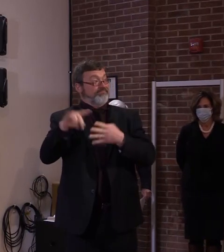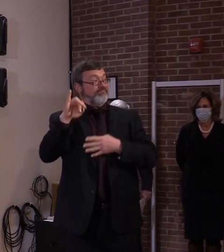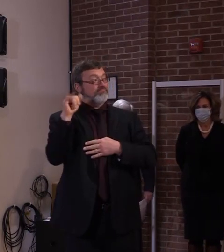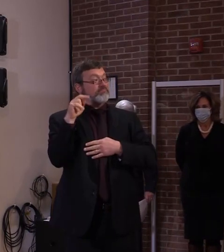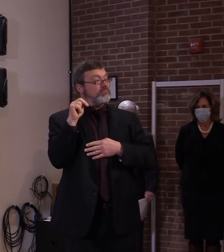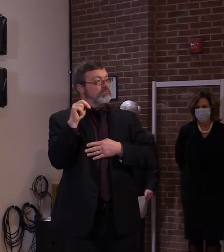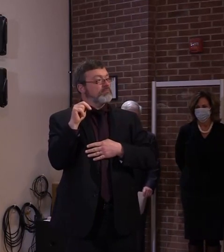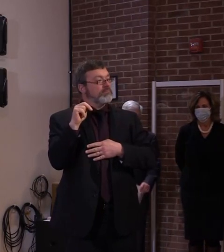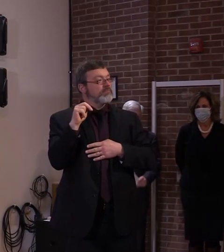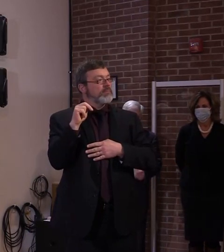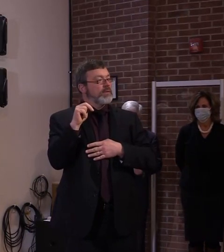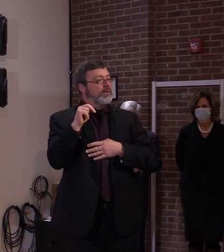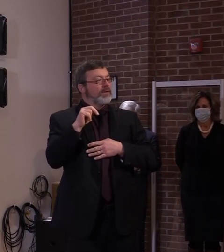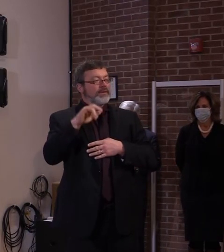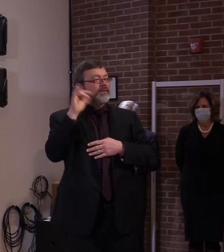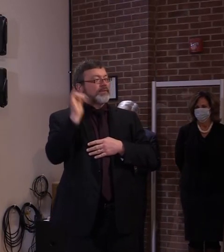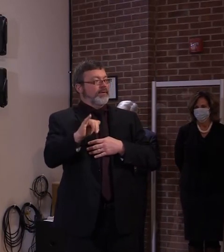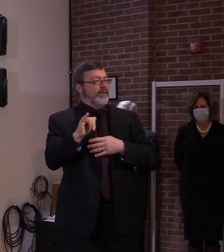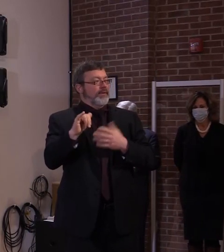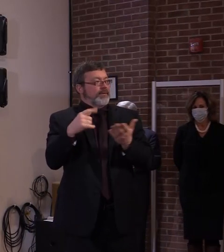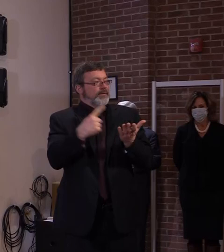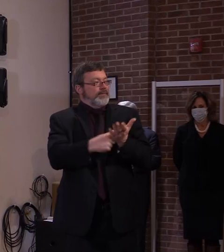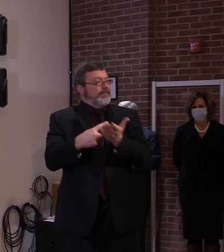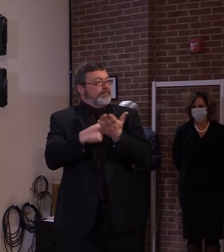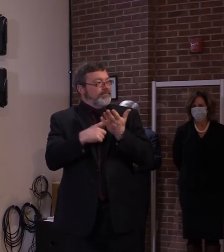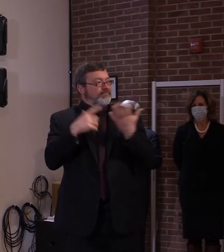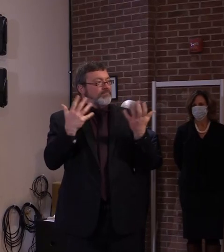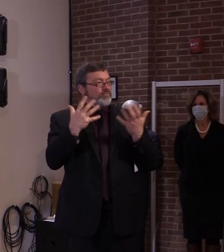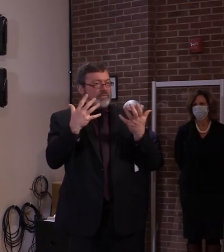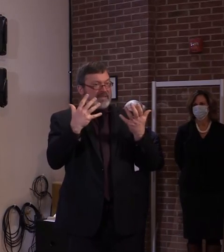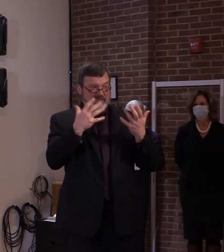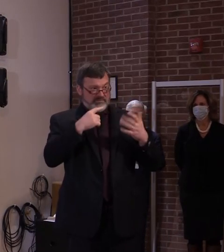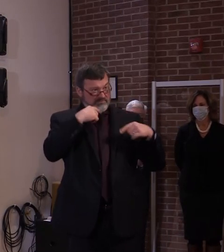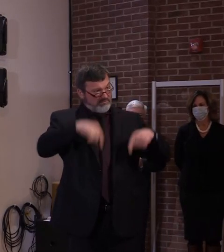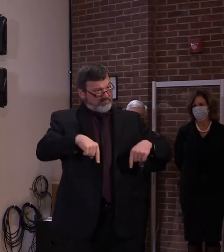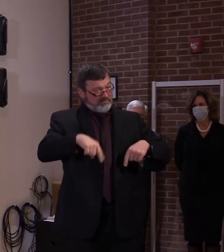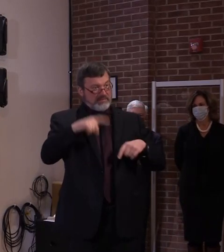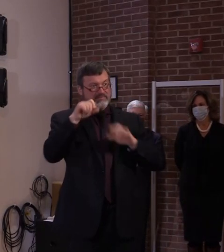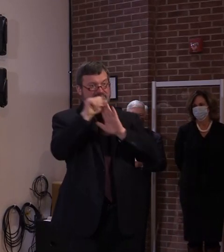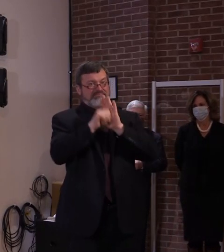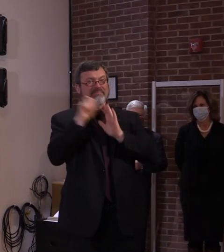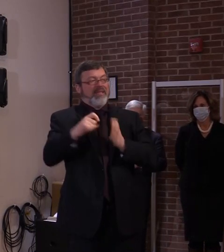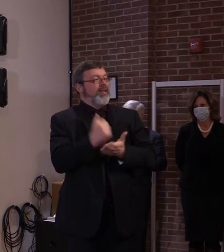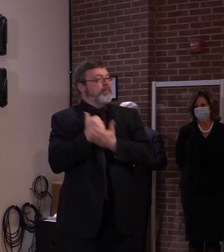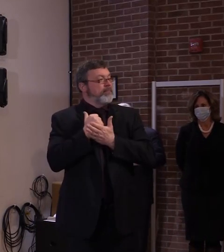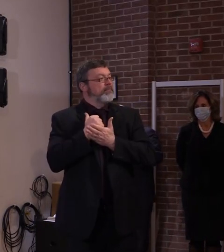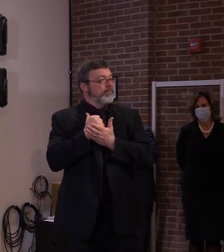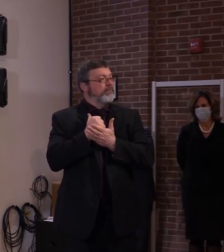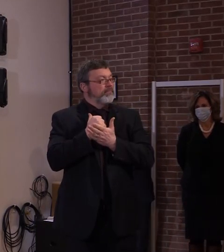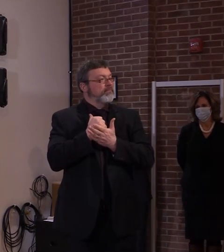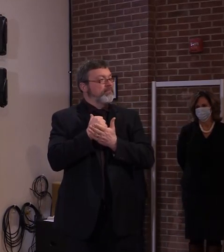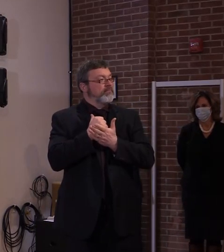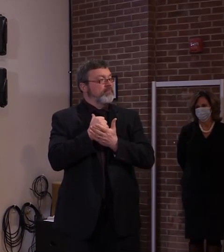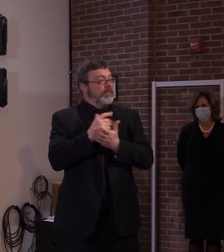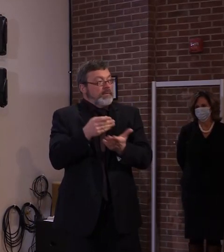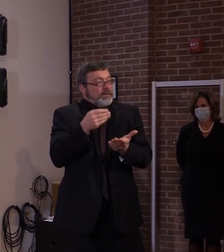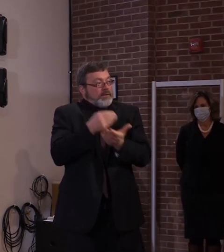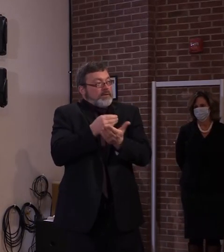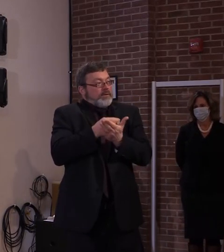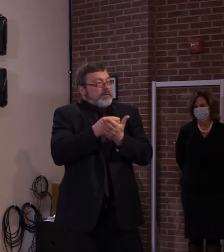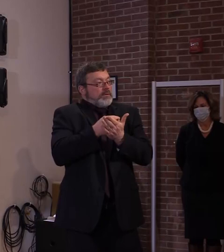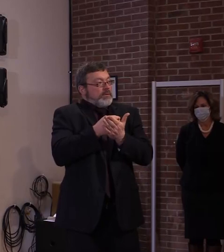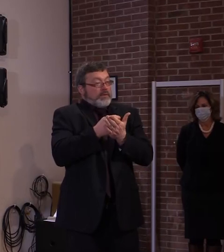issues that we could use their help on, and some of the money, the tremendous amount of